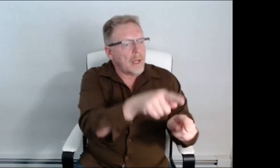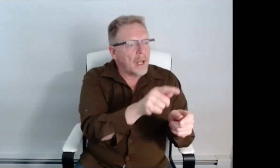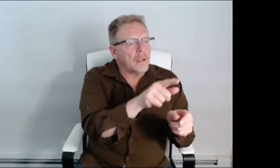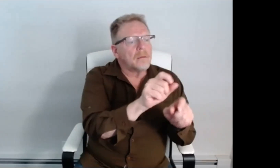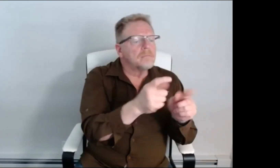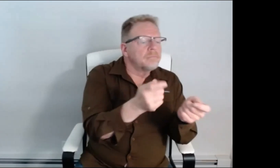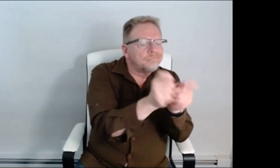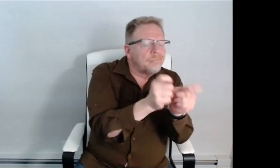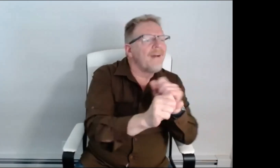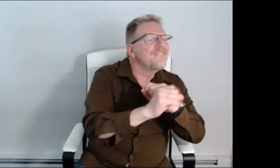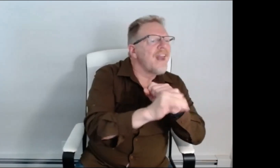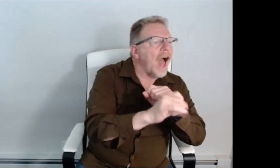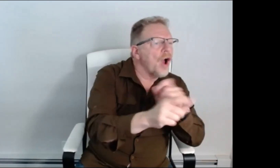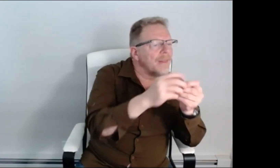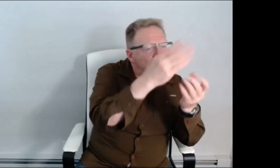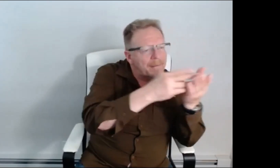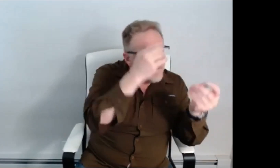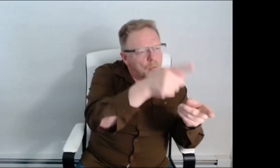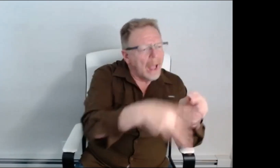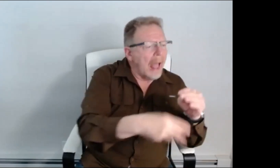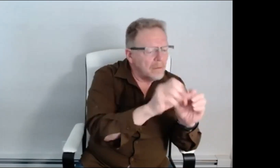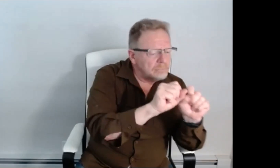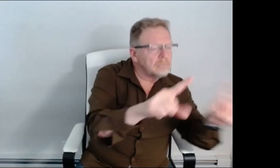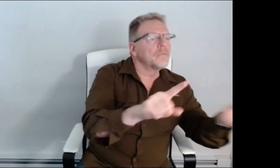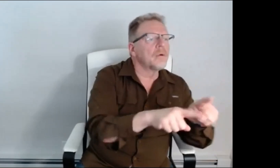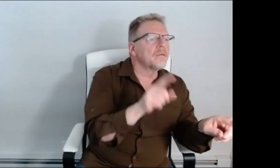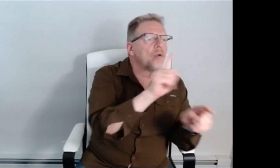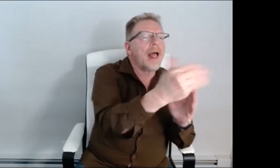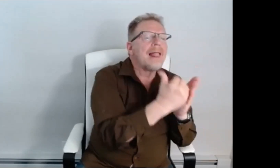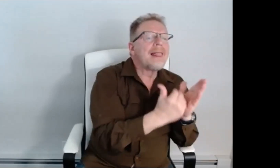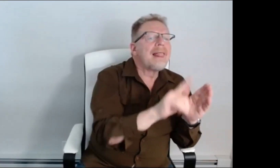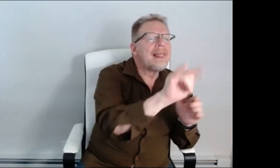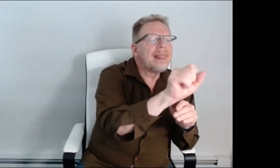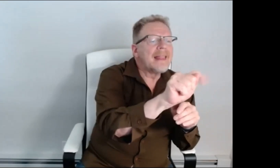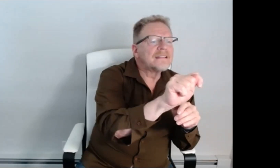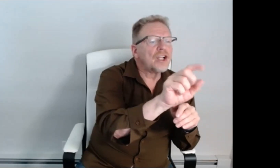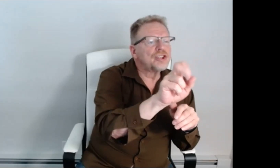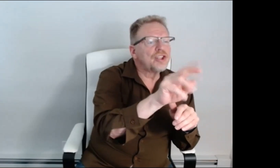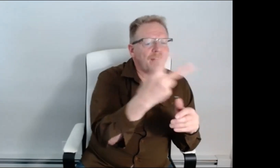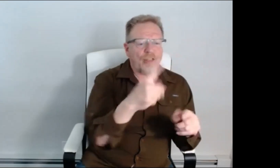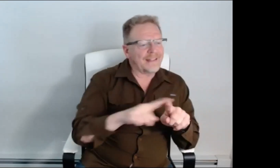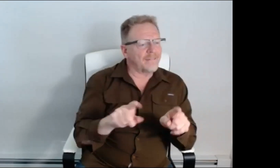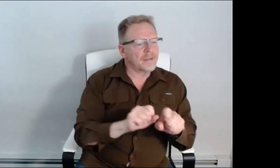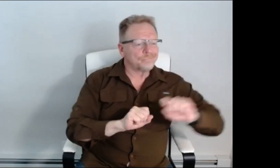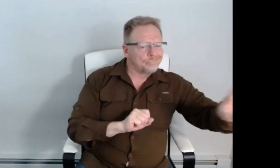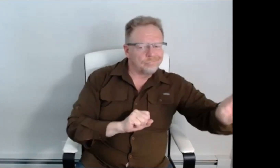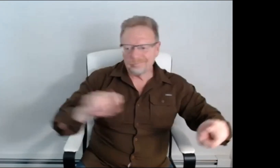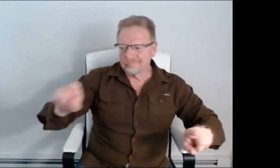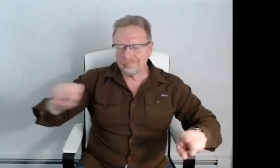some of that information so that we can send it out through listservs. So that's 3 different ways that we can try to